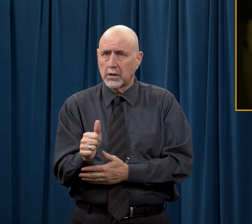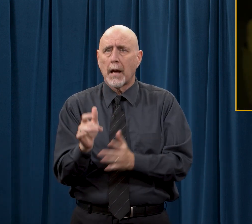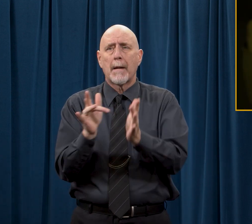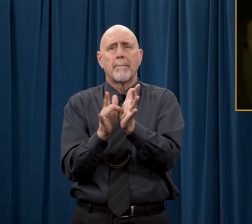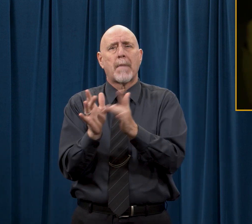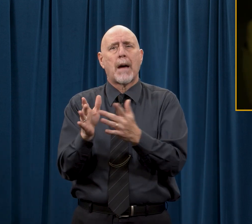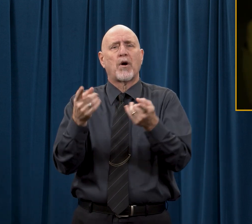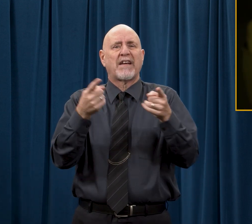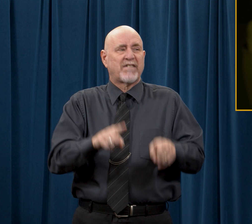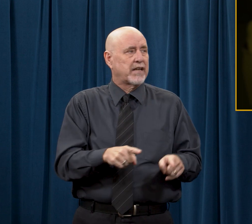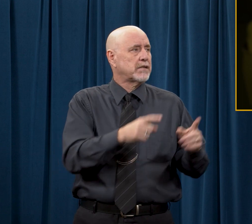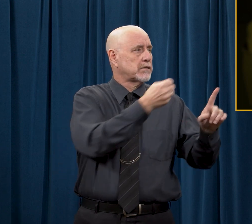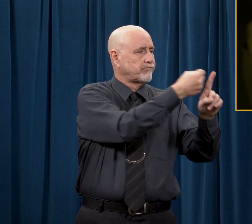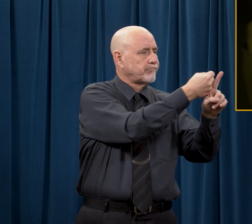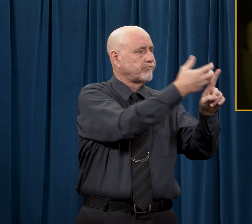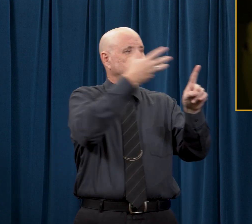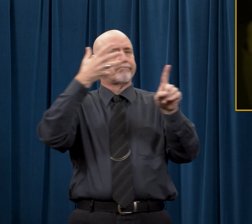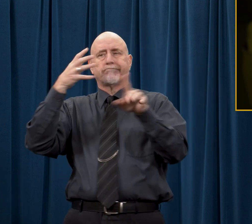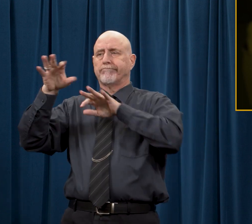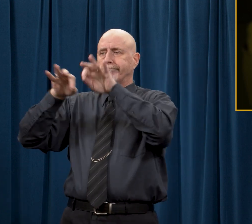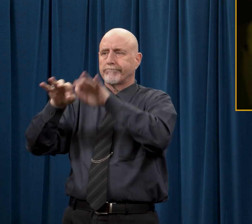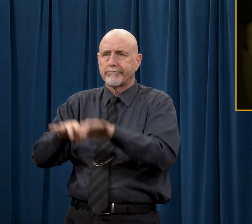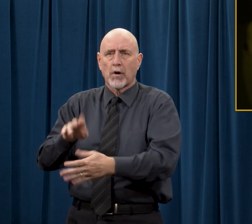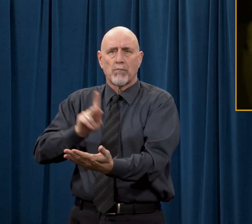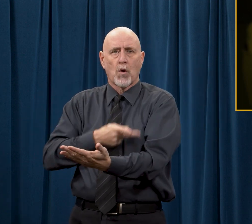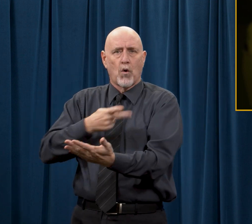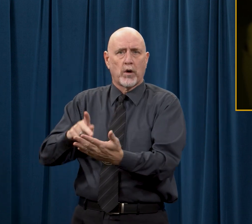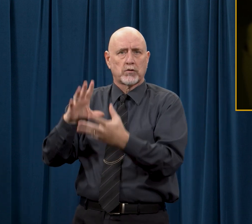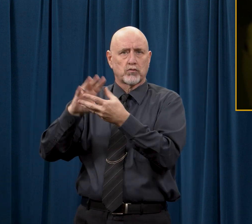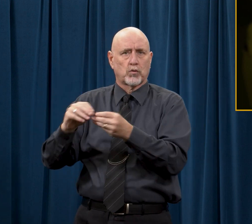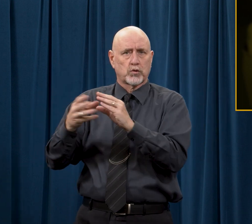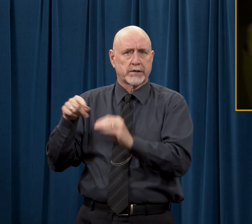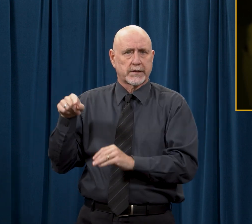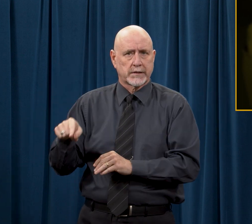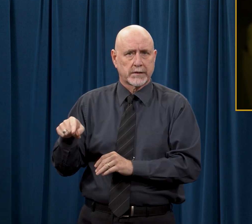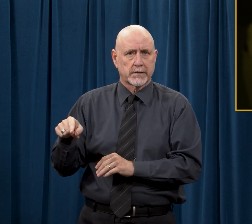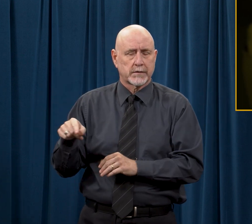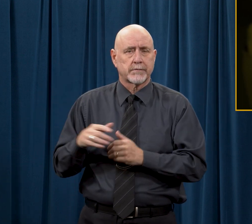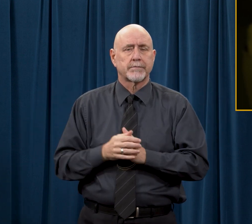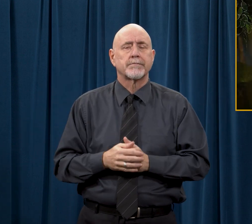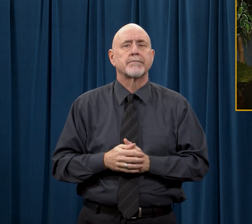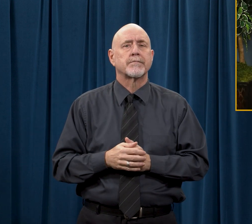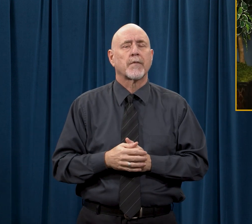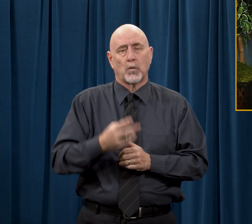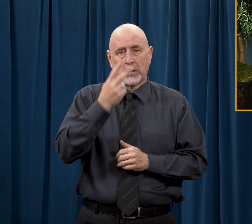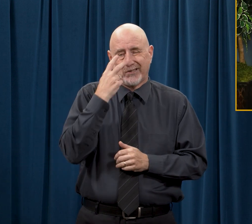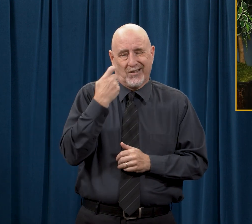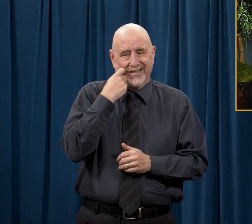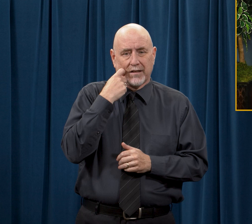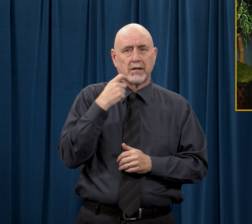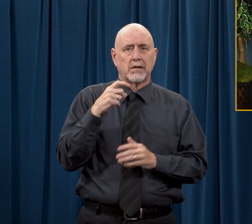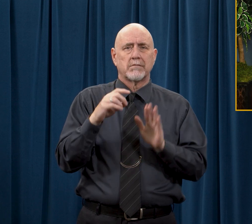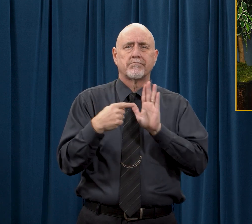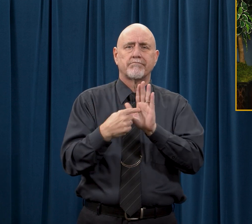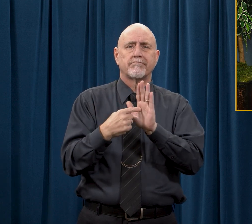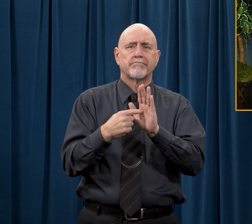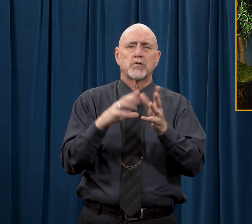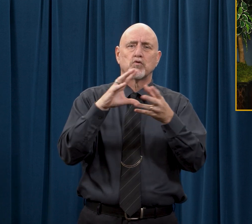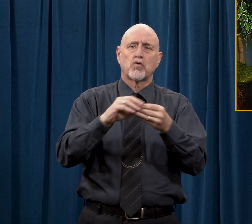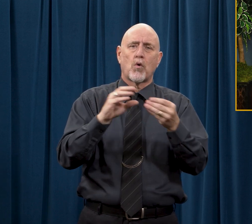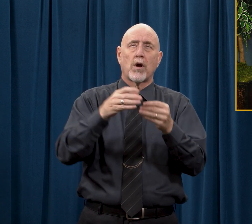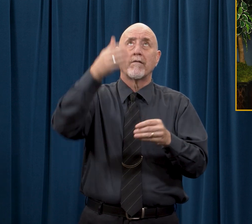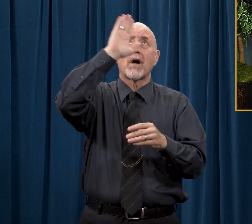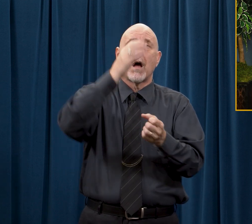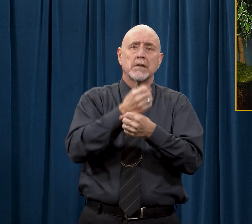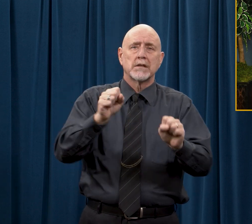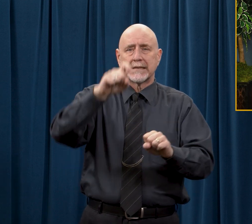Bible, but a Bible event that's being put into a poetic story. Here we saw